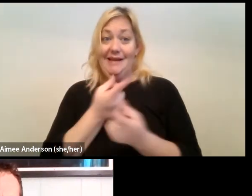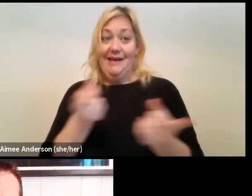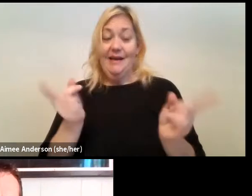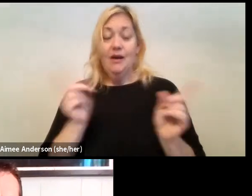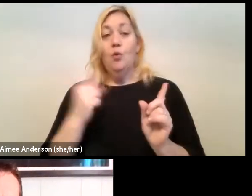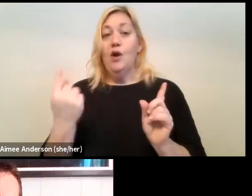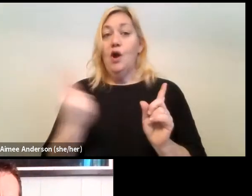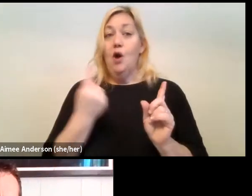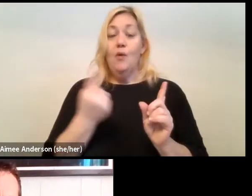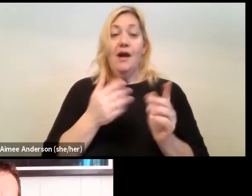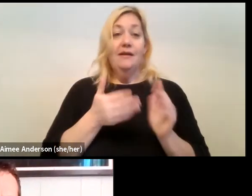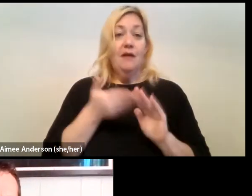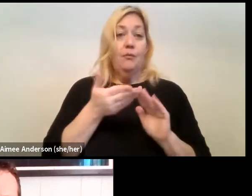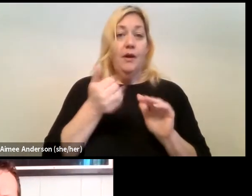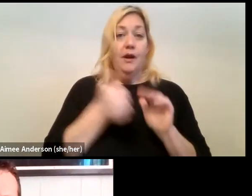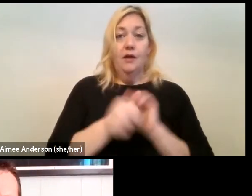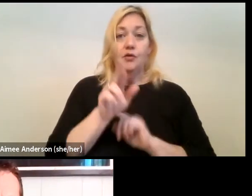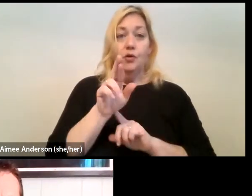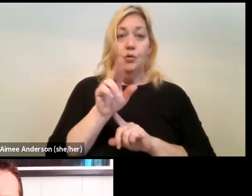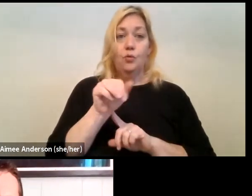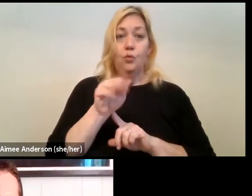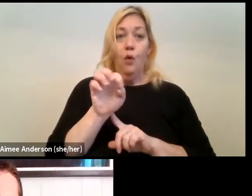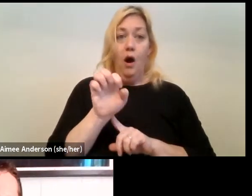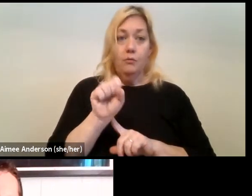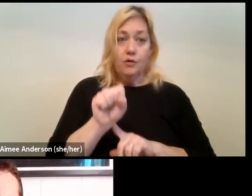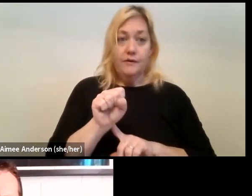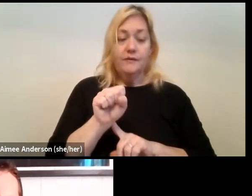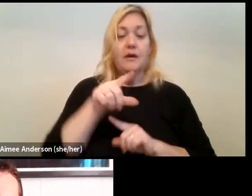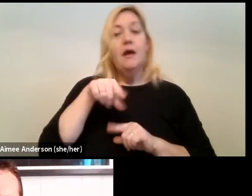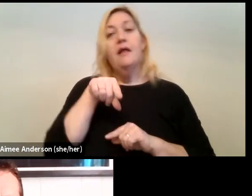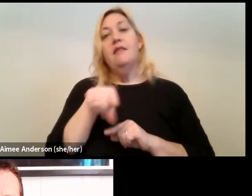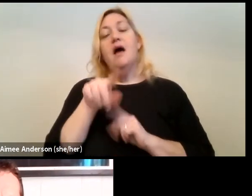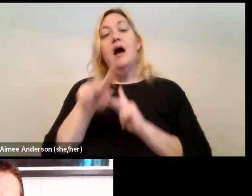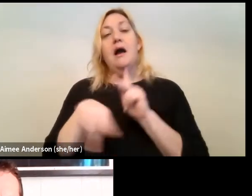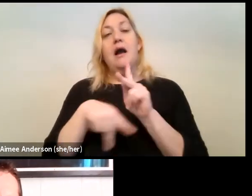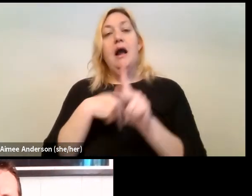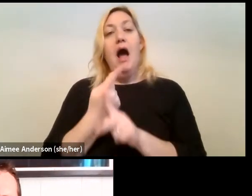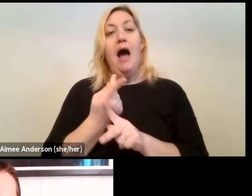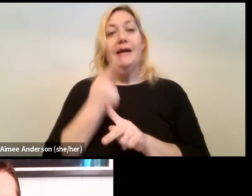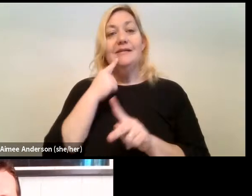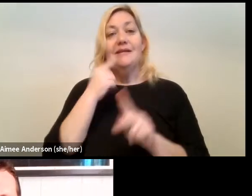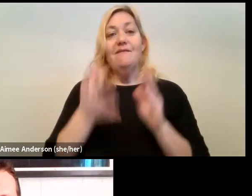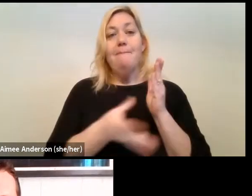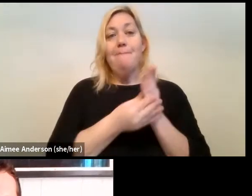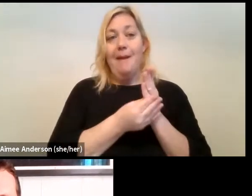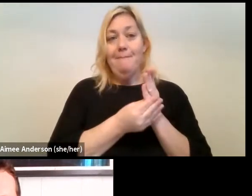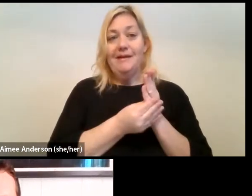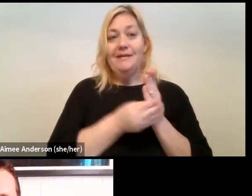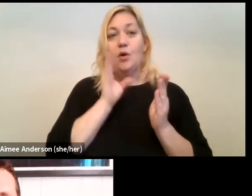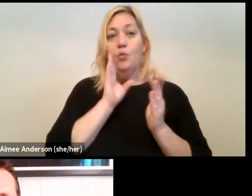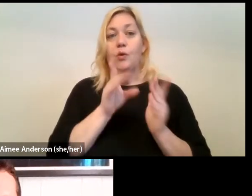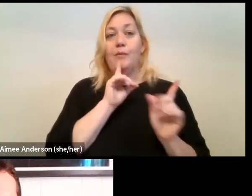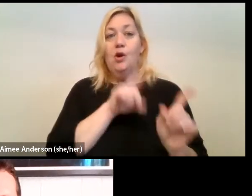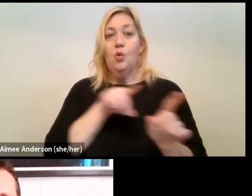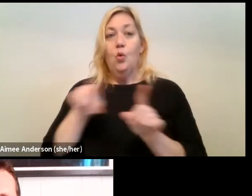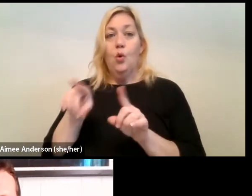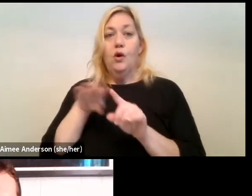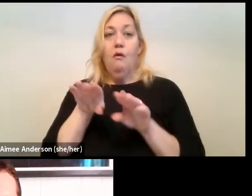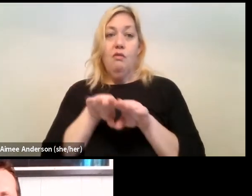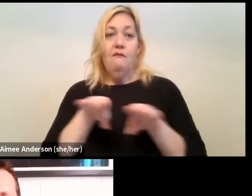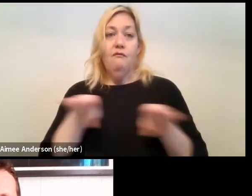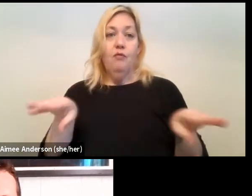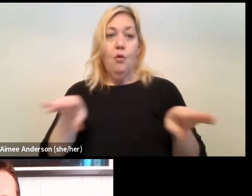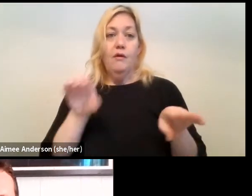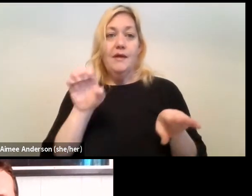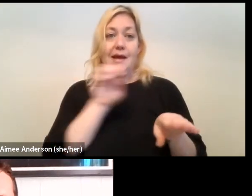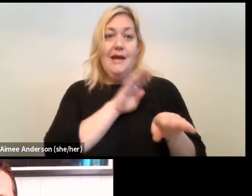always operated under Roberts. The kinds of amendments that would be in order on the floor of the